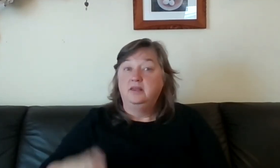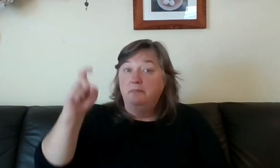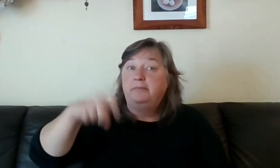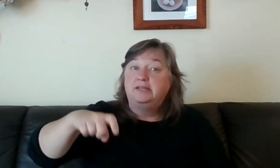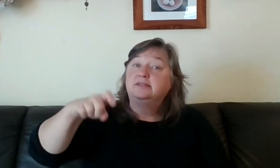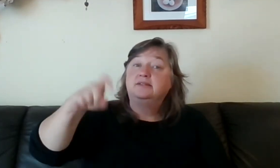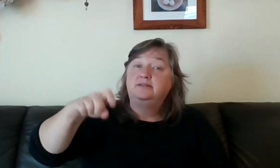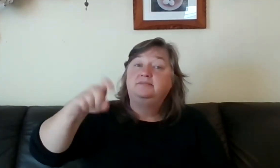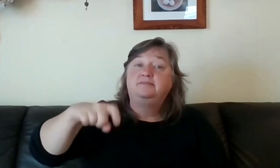Must.